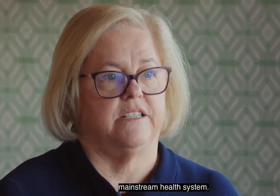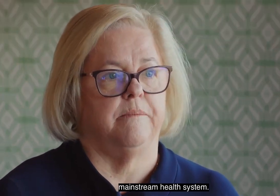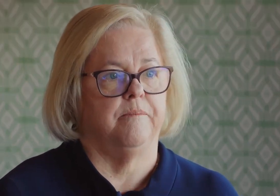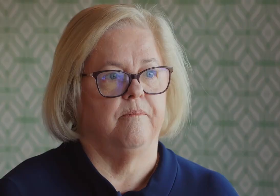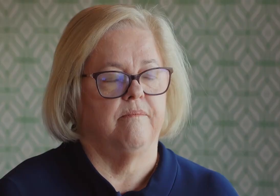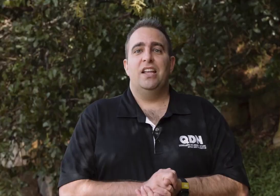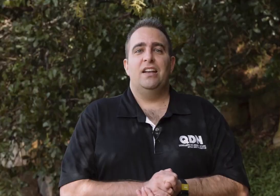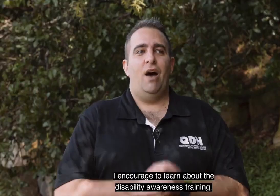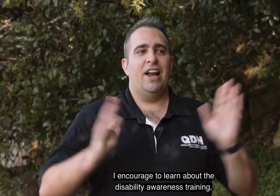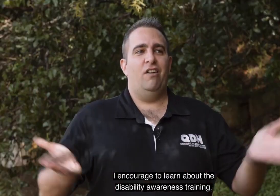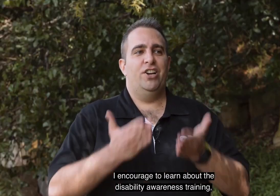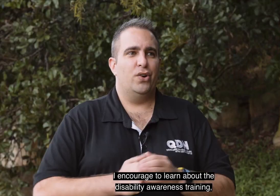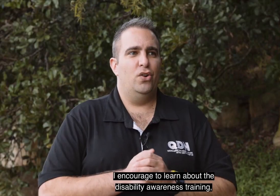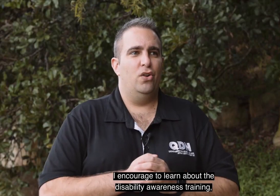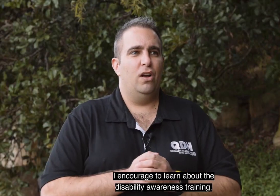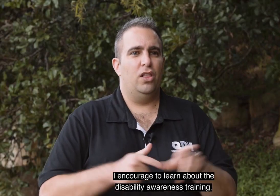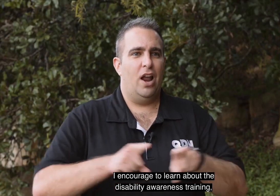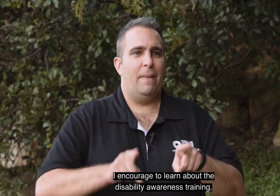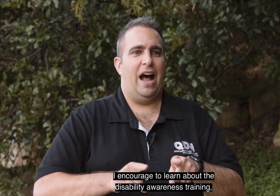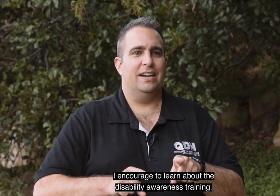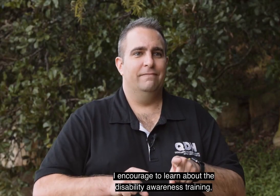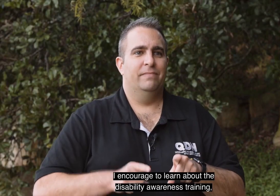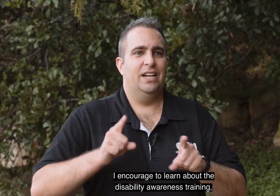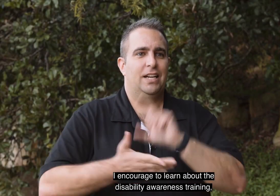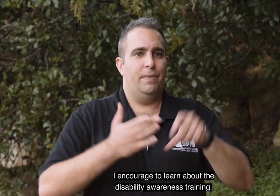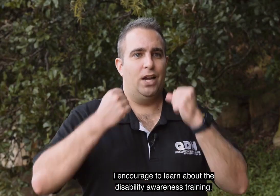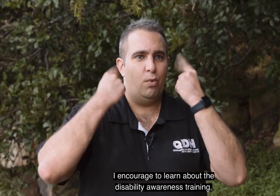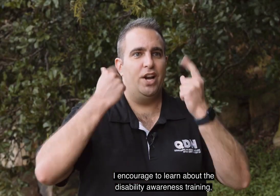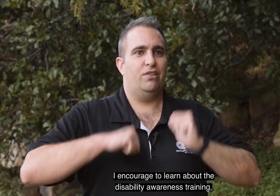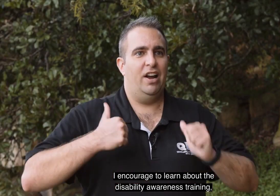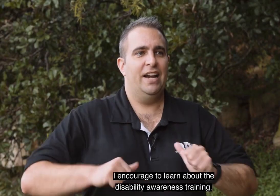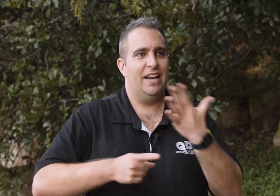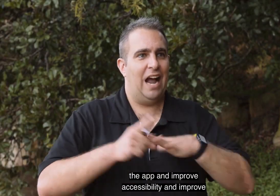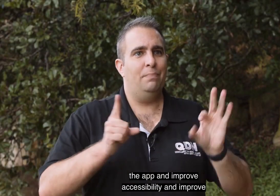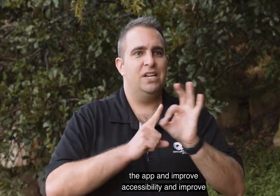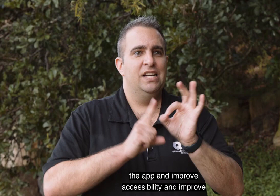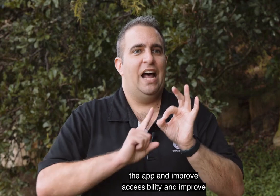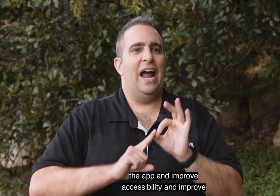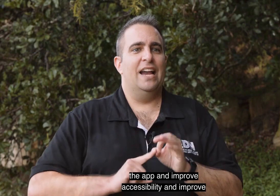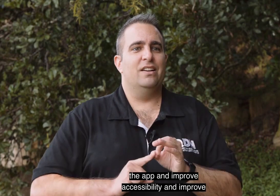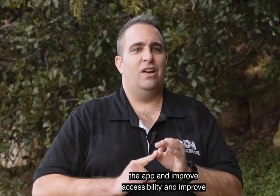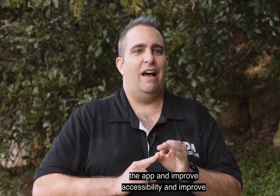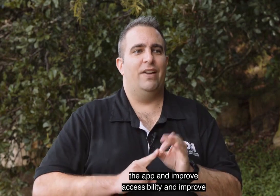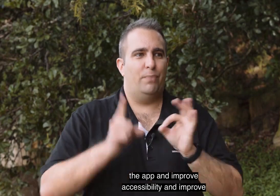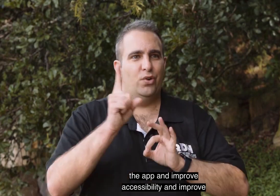system. I encourage to learn about the disability awareness training, the app, and to